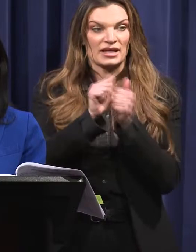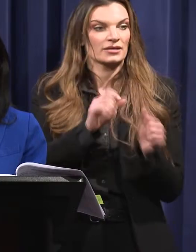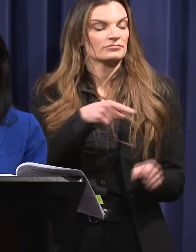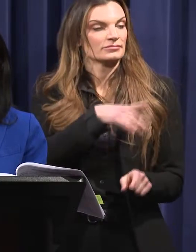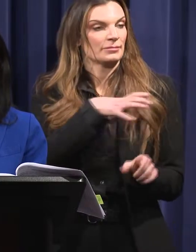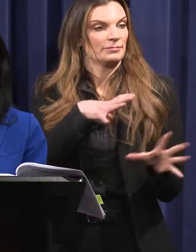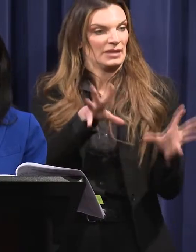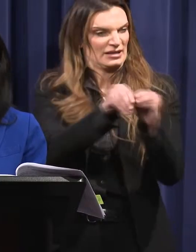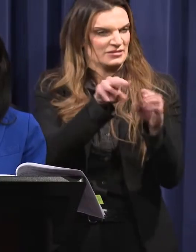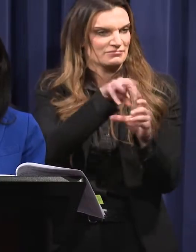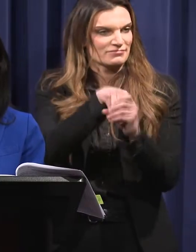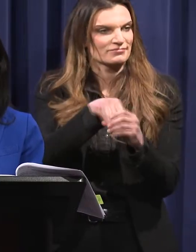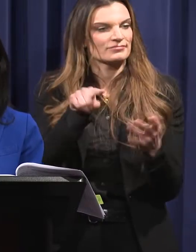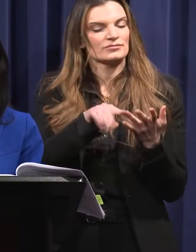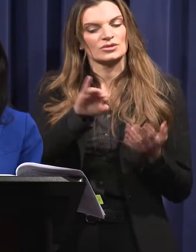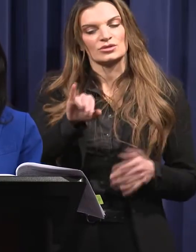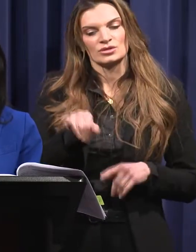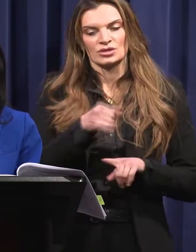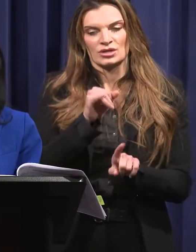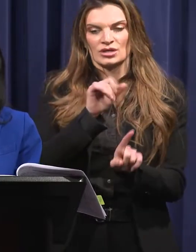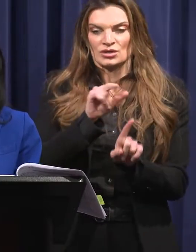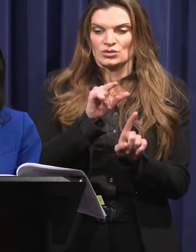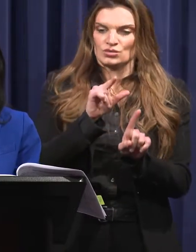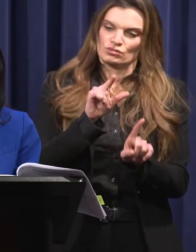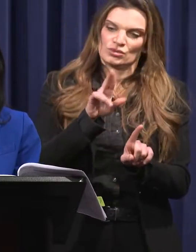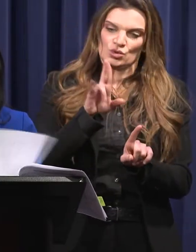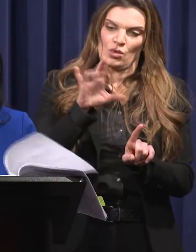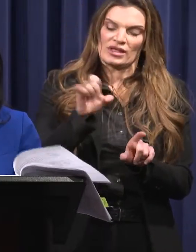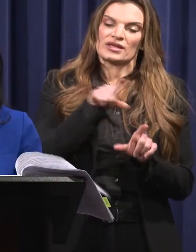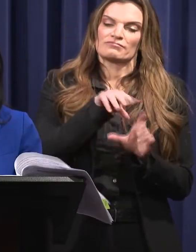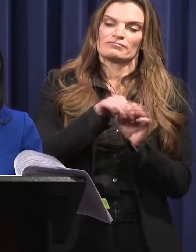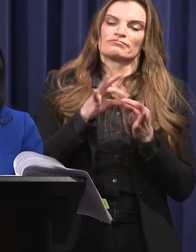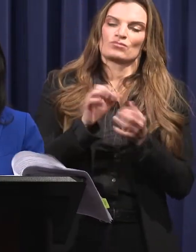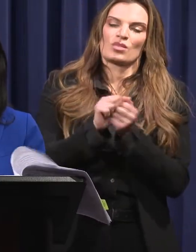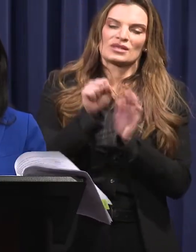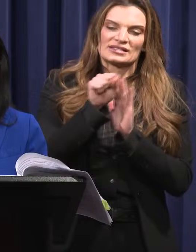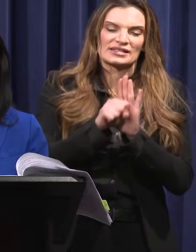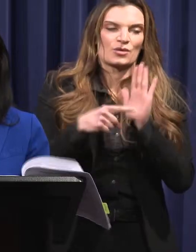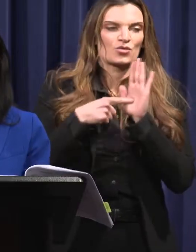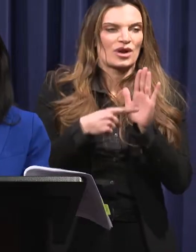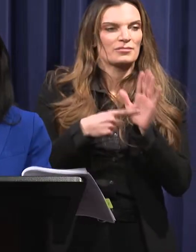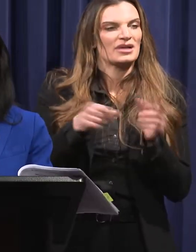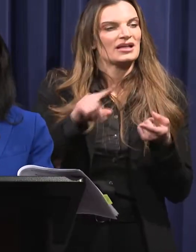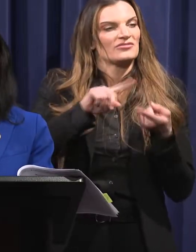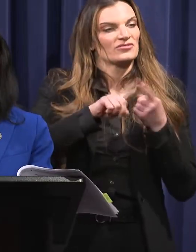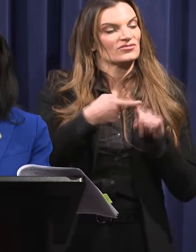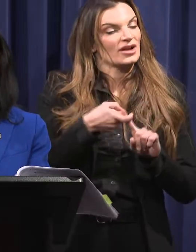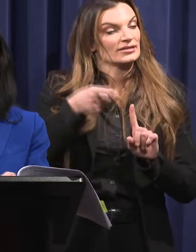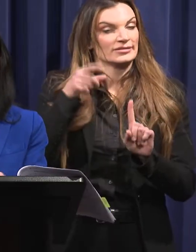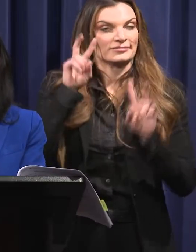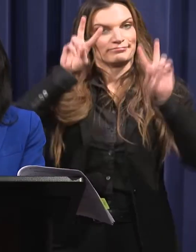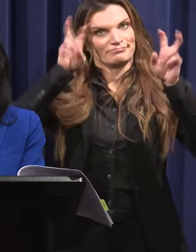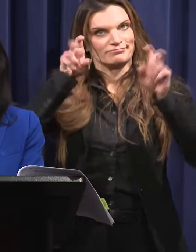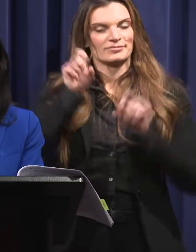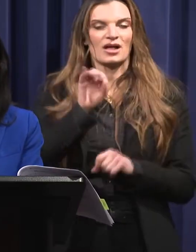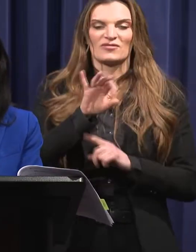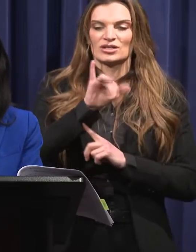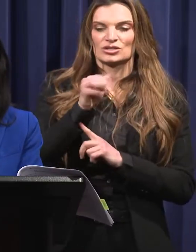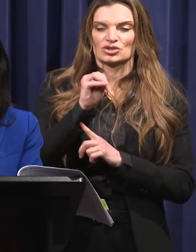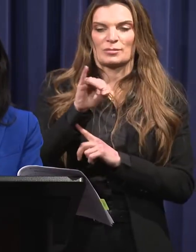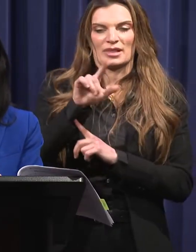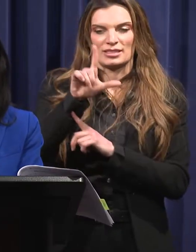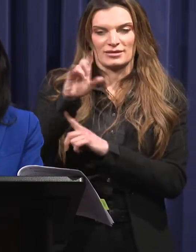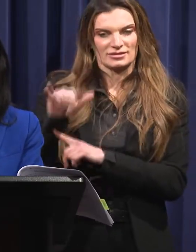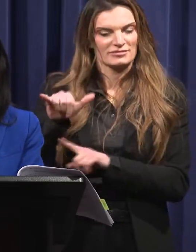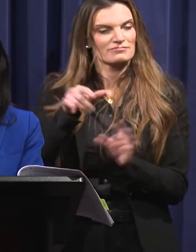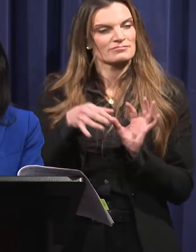Julie Alexander for state rep, and Friends of Jim Lilly, and also the Independent PAC Working Together for